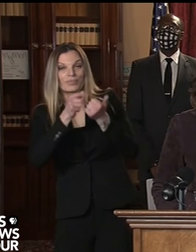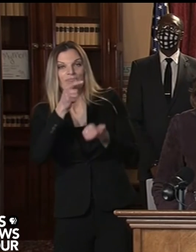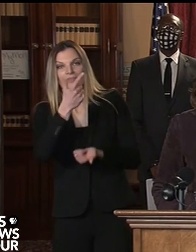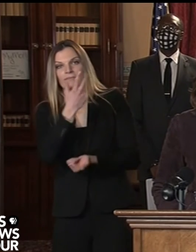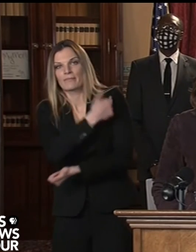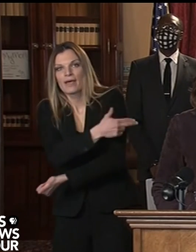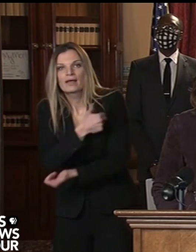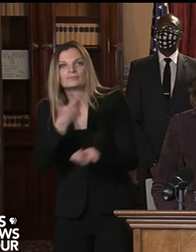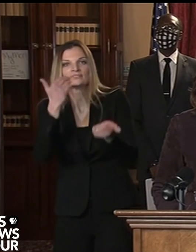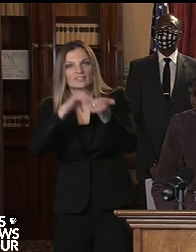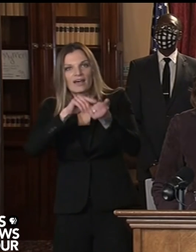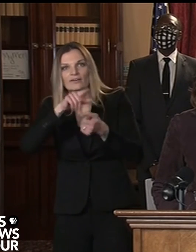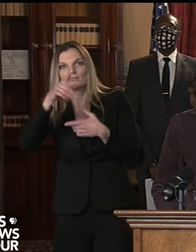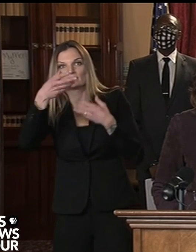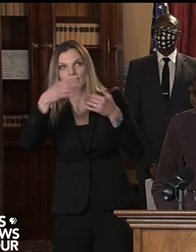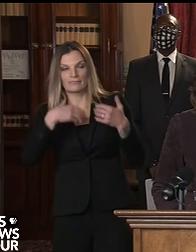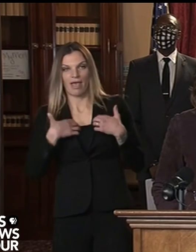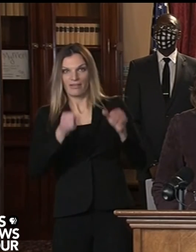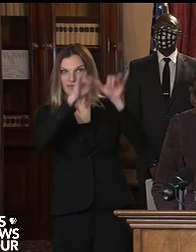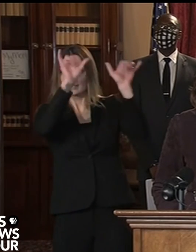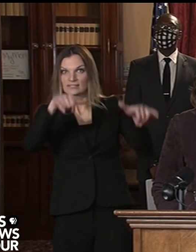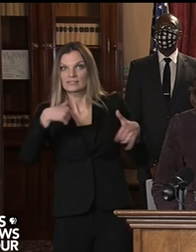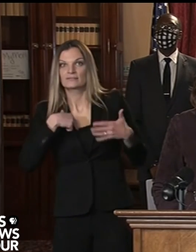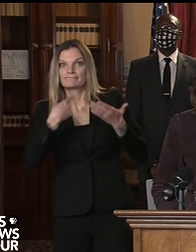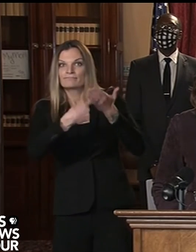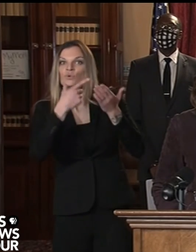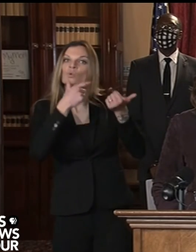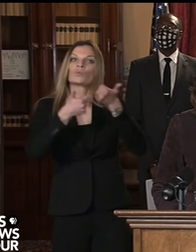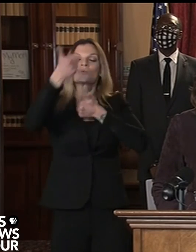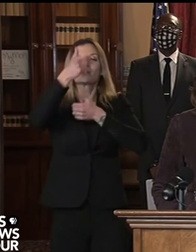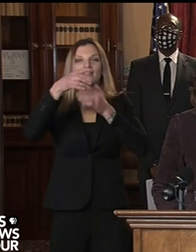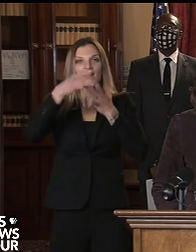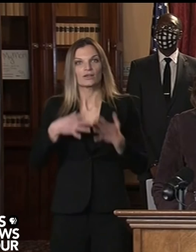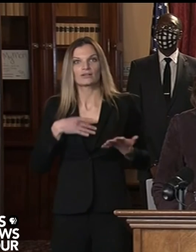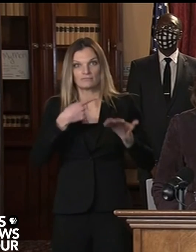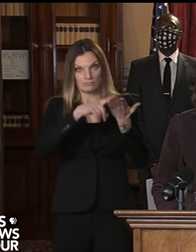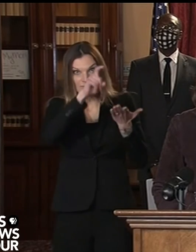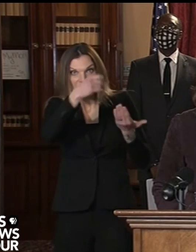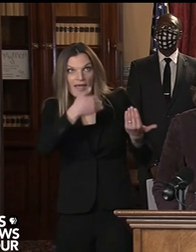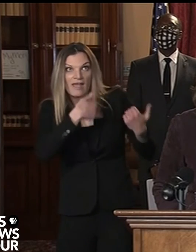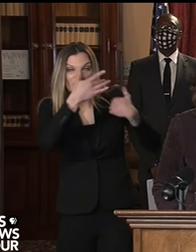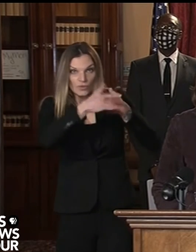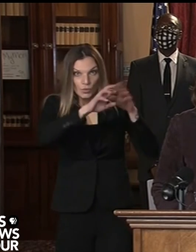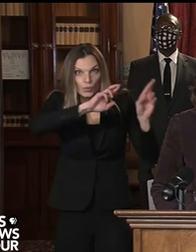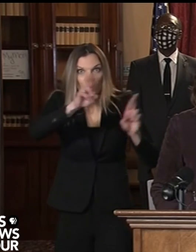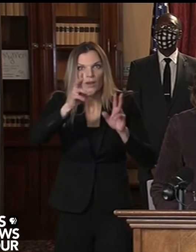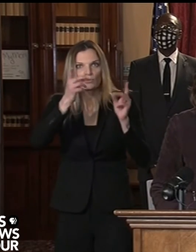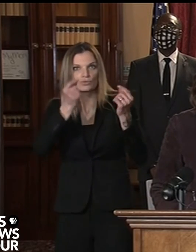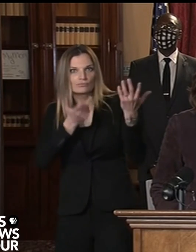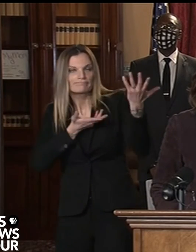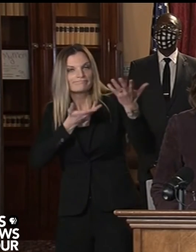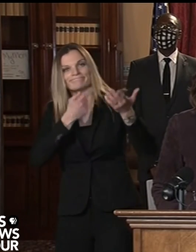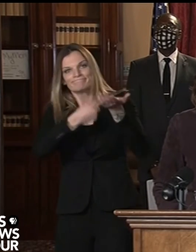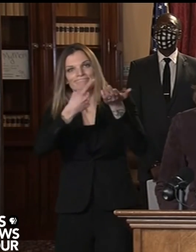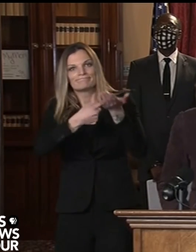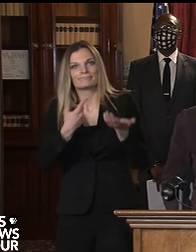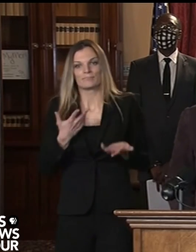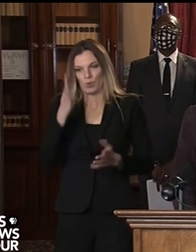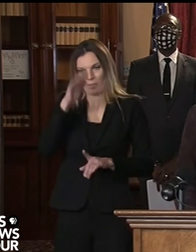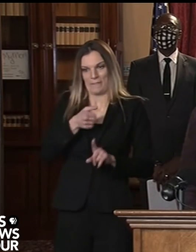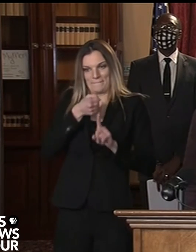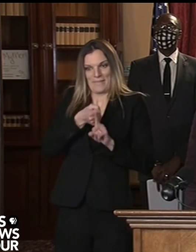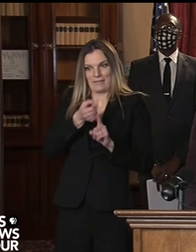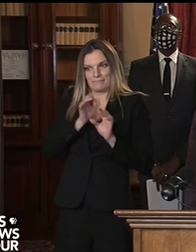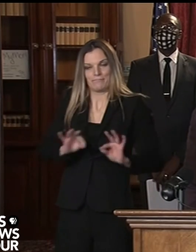the leadership there so that we know really how serious the impact has been on our ability to meet